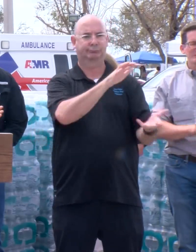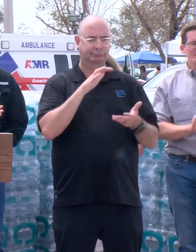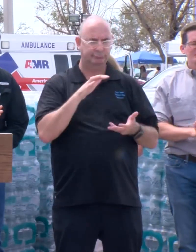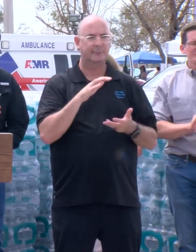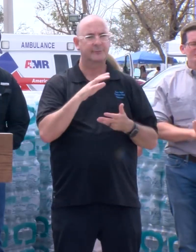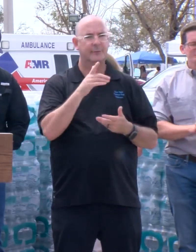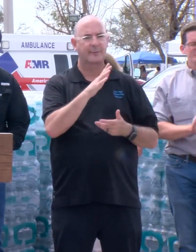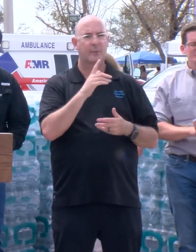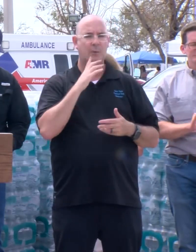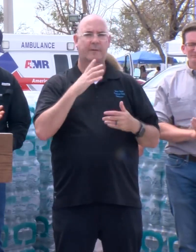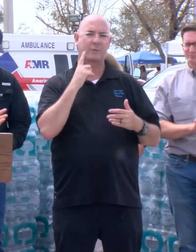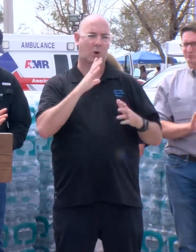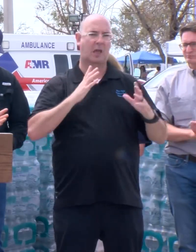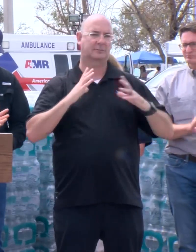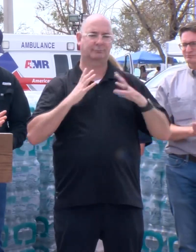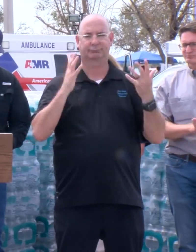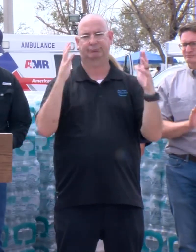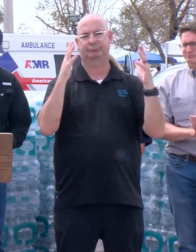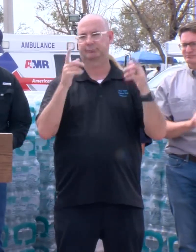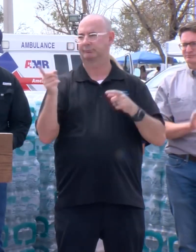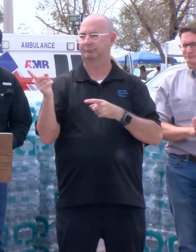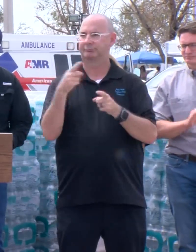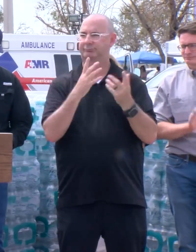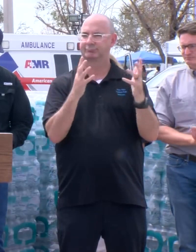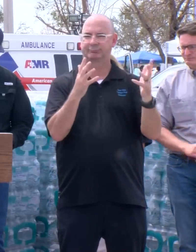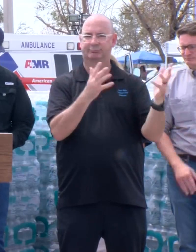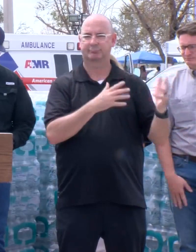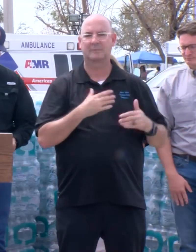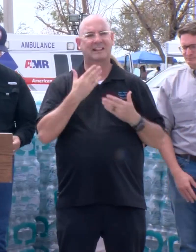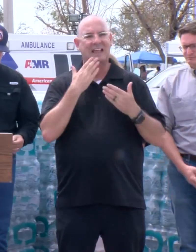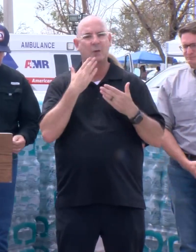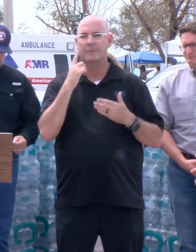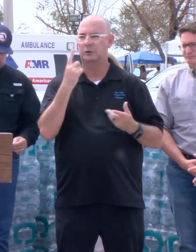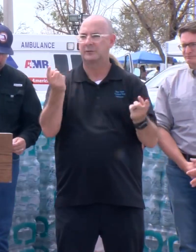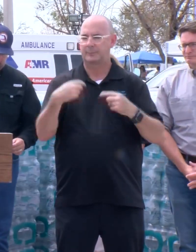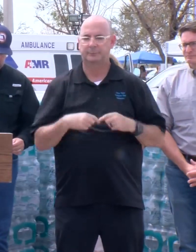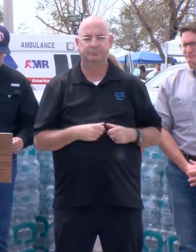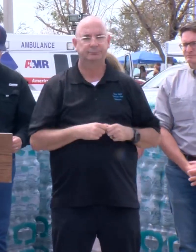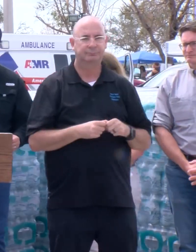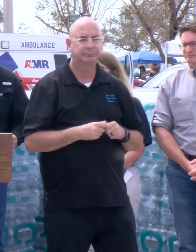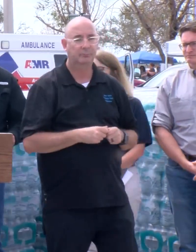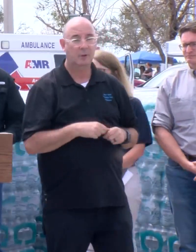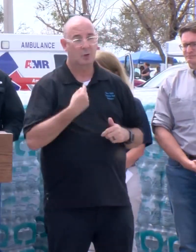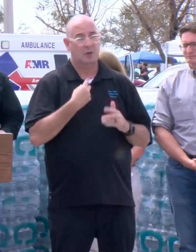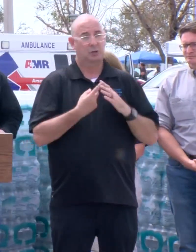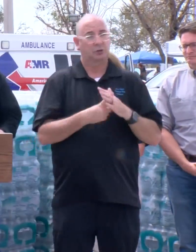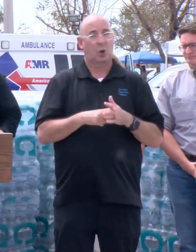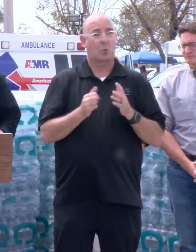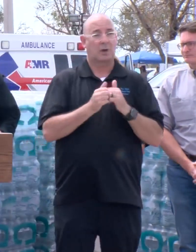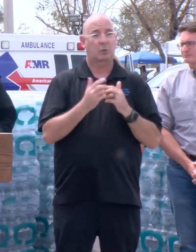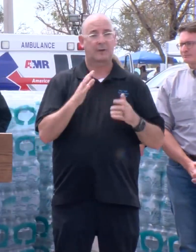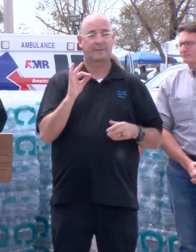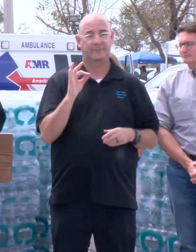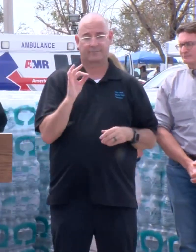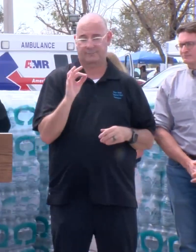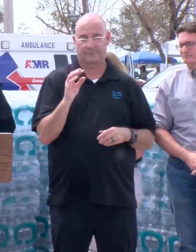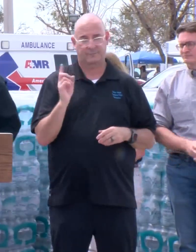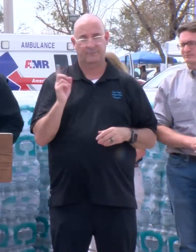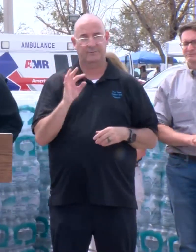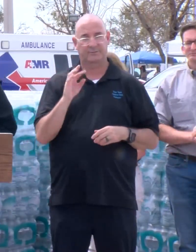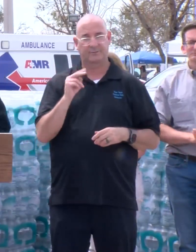the generosity of all of the people across the state and the country, and we're only getting started with the fun. So God bless you. All right.